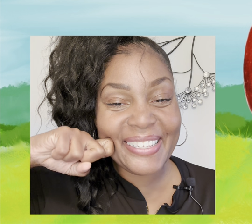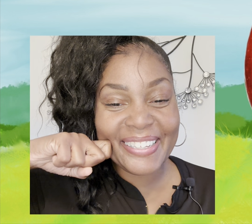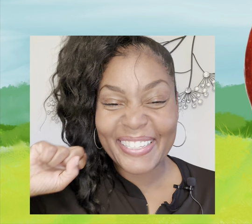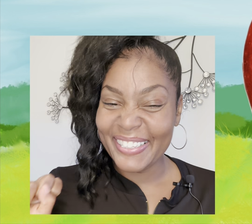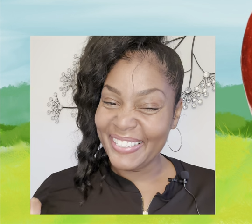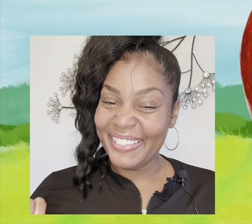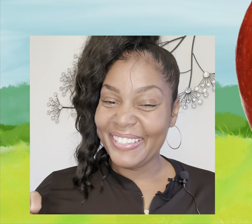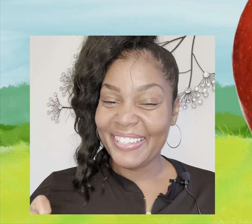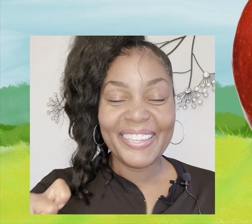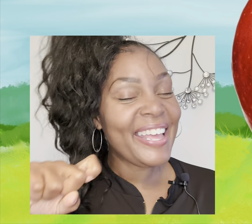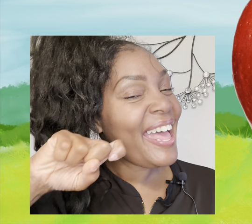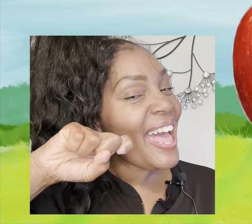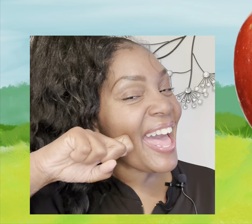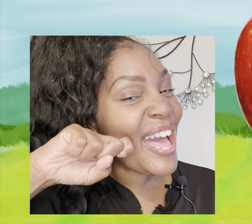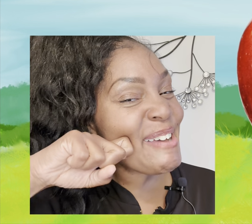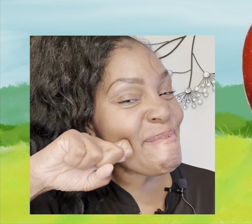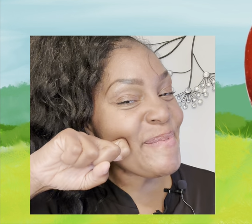Apple.